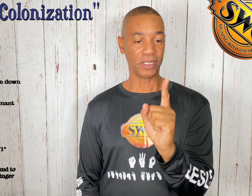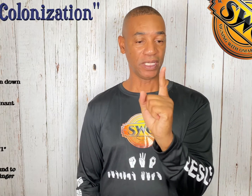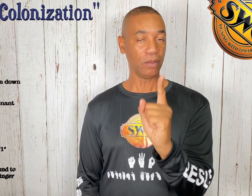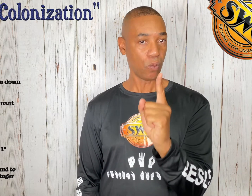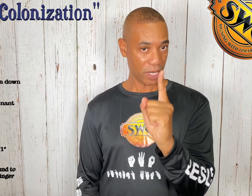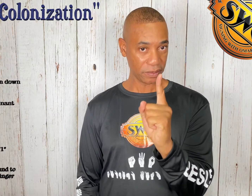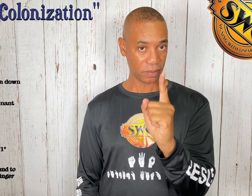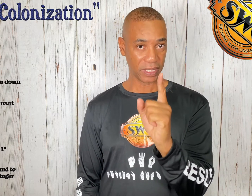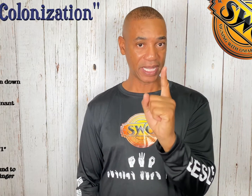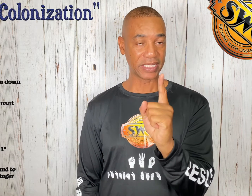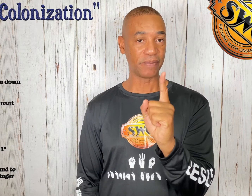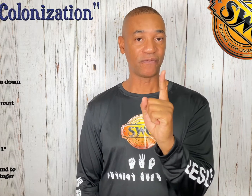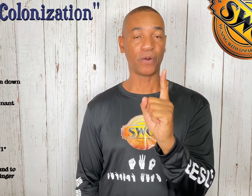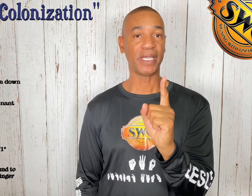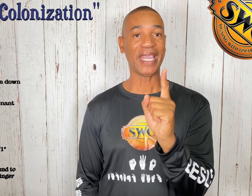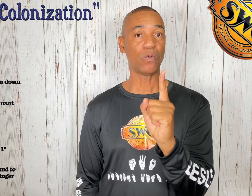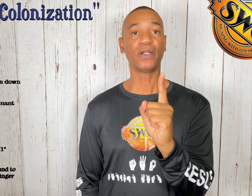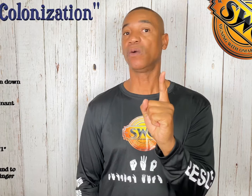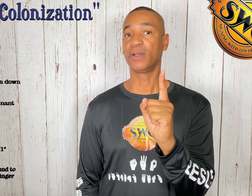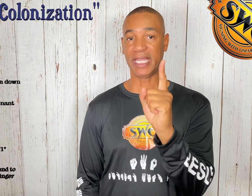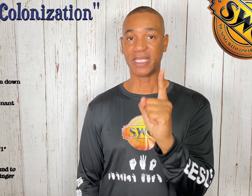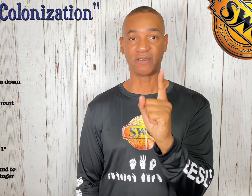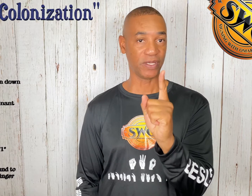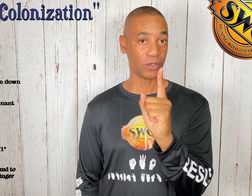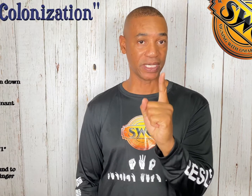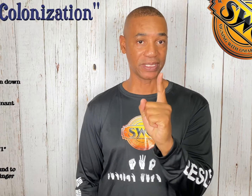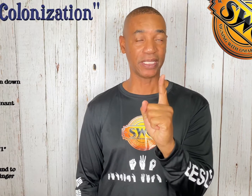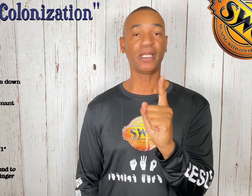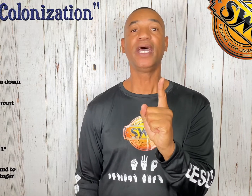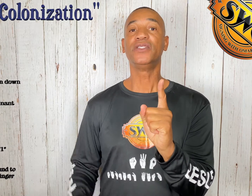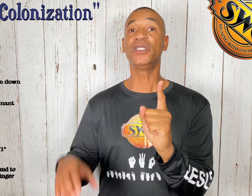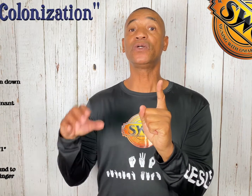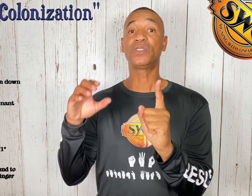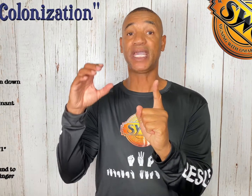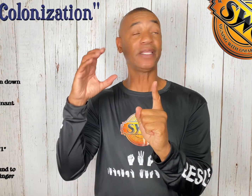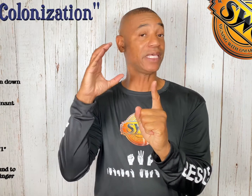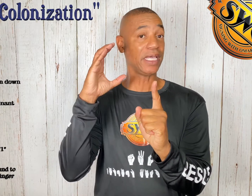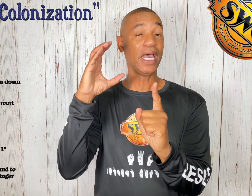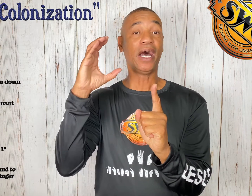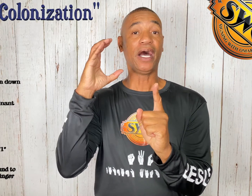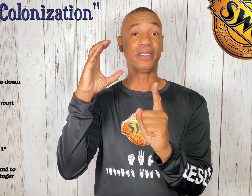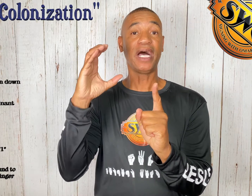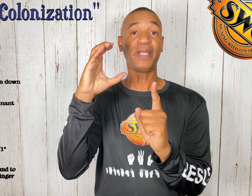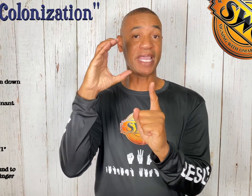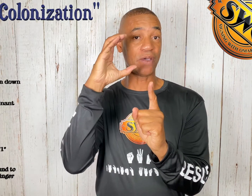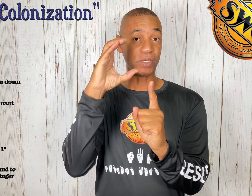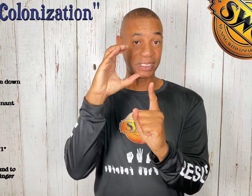the non-dominant forming a 1 or the index finger extended. Then you'll take the dominant hand with a